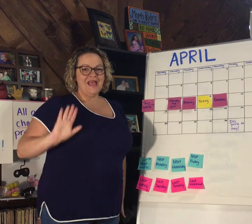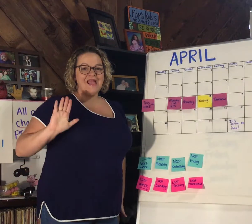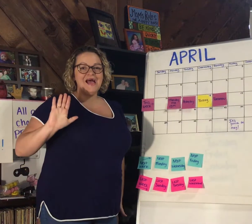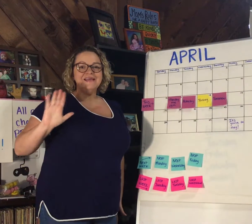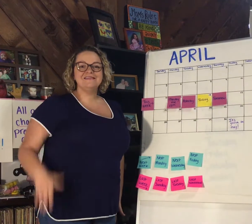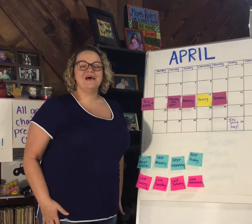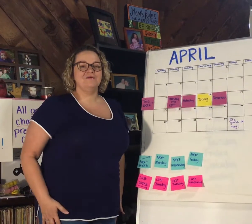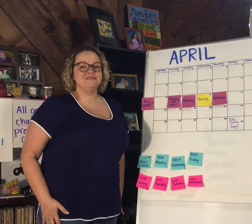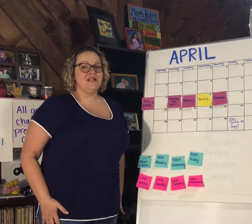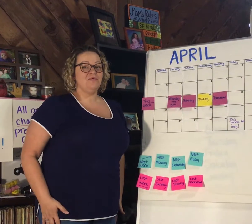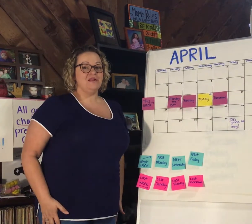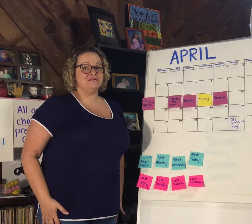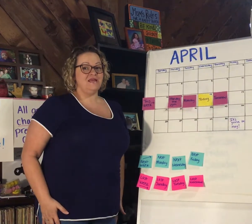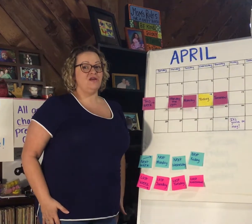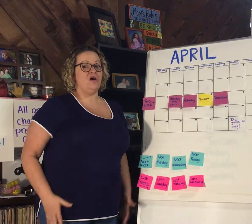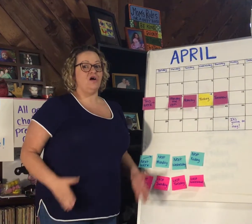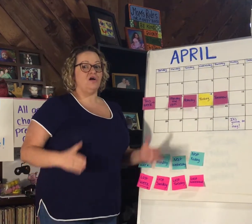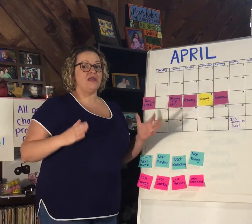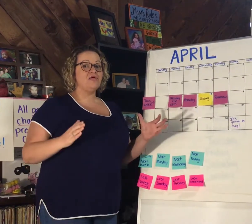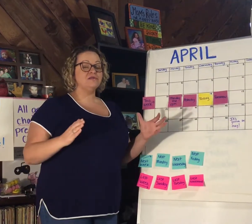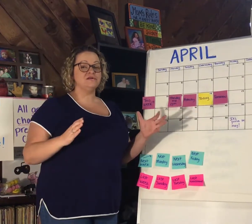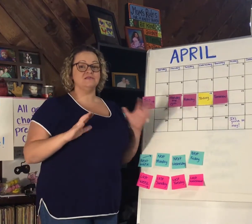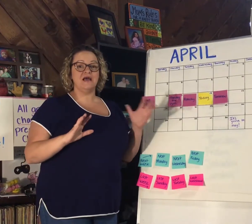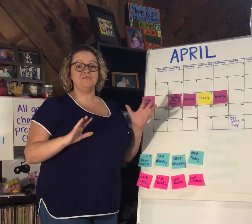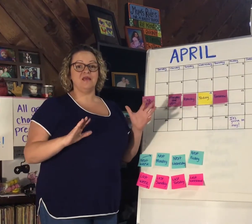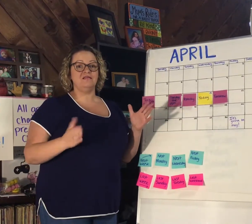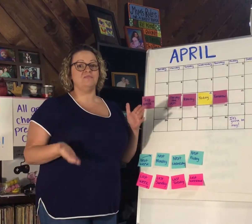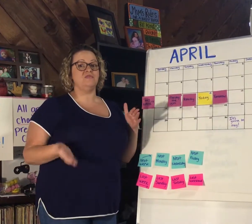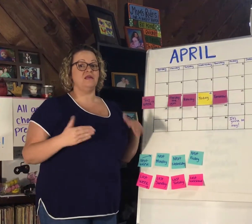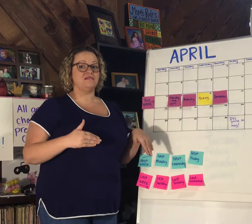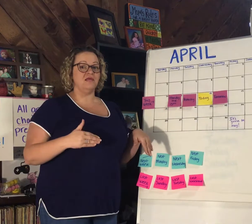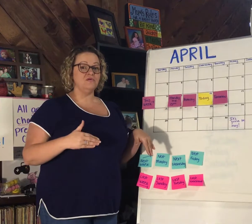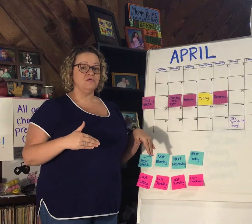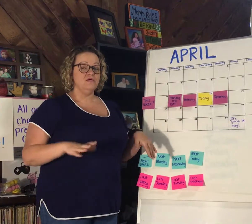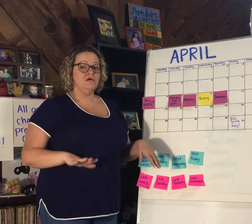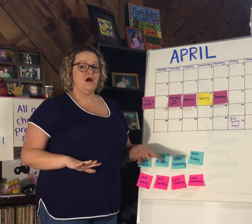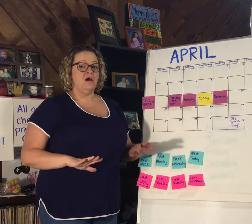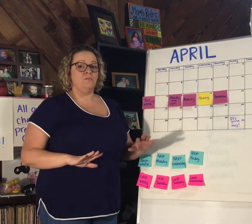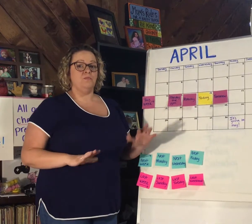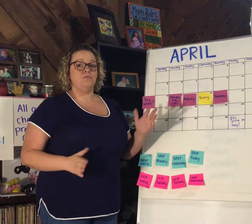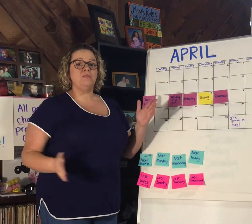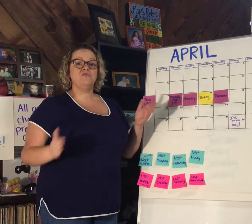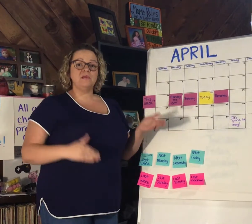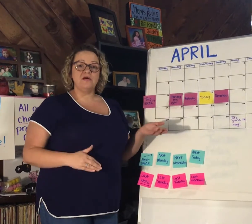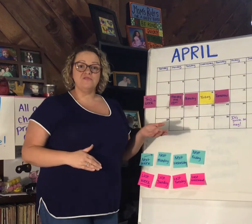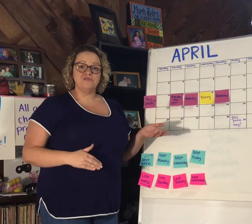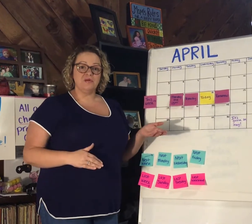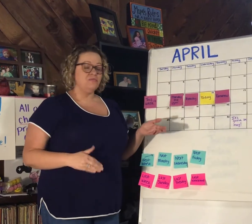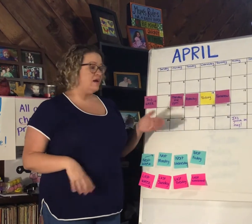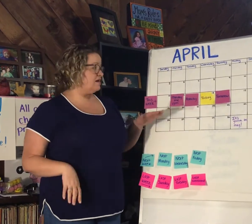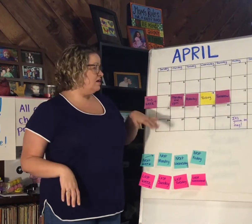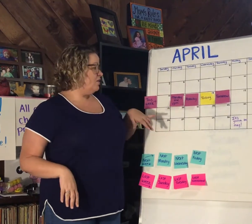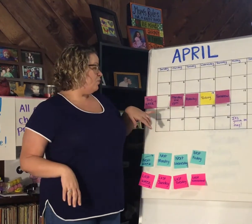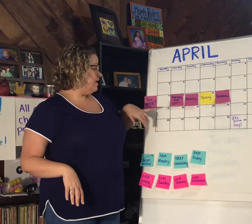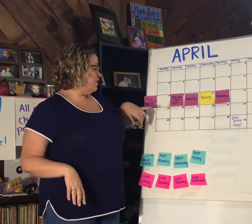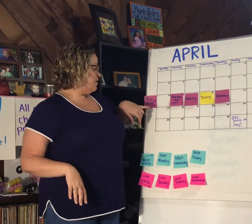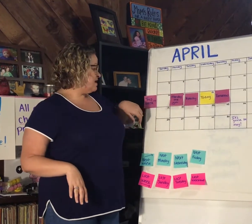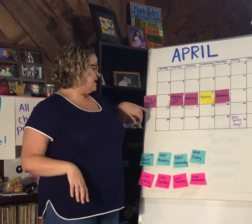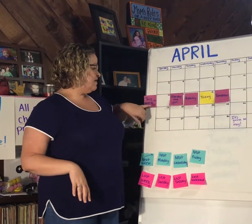Hey guys, today we're going to take our calendar and time signs up to the next level. Right before we left for spring break, we were killing